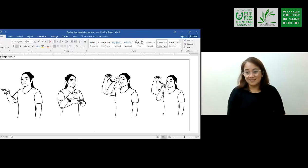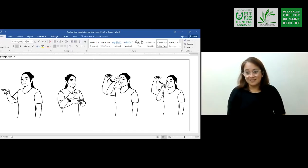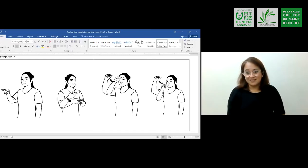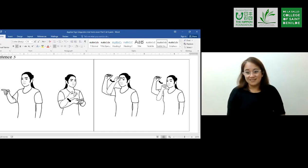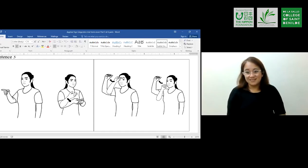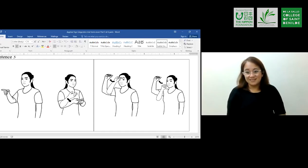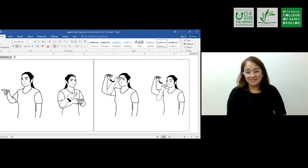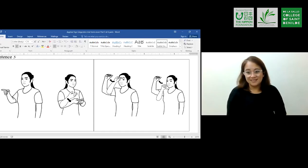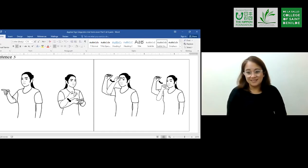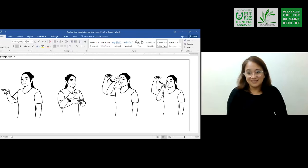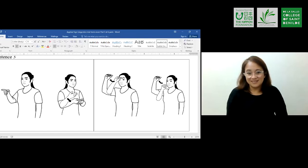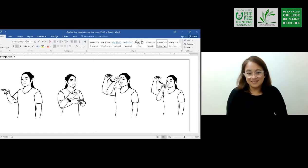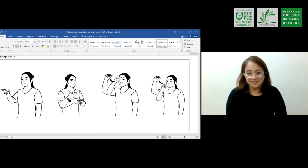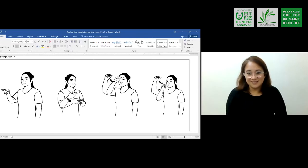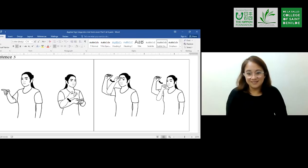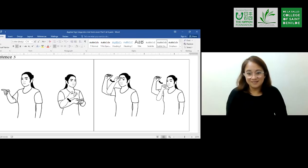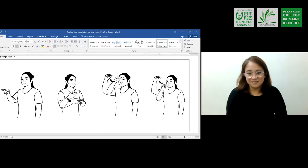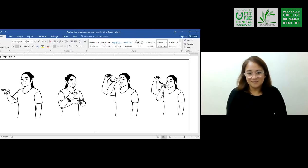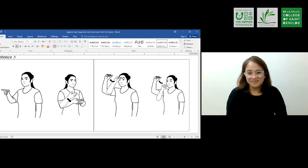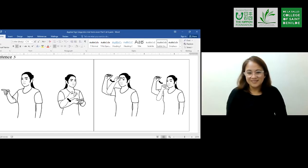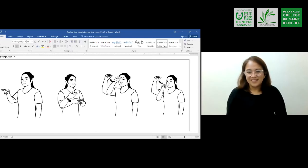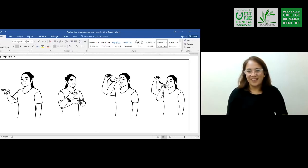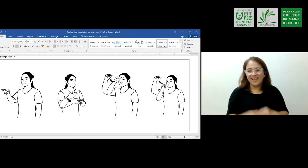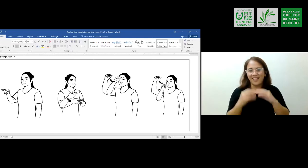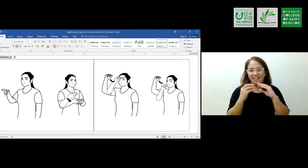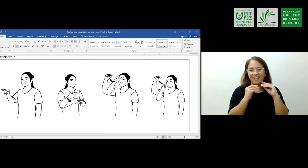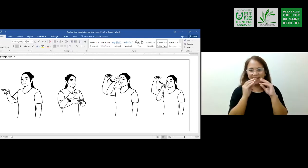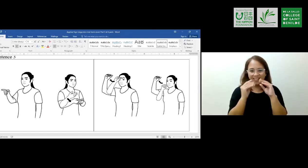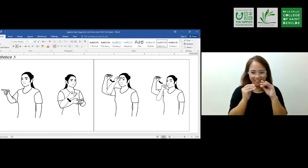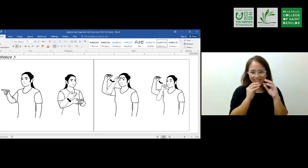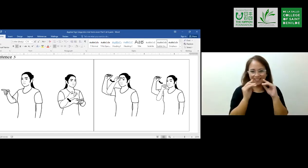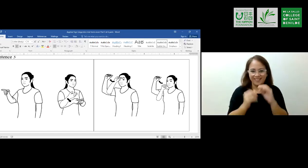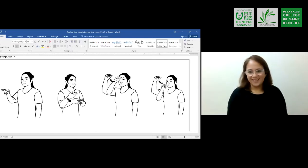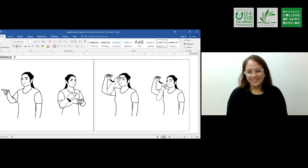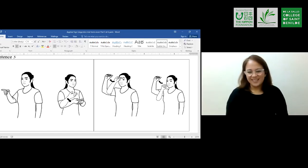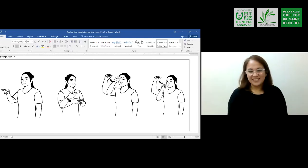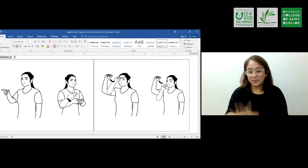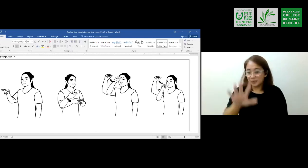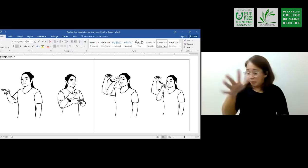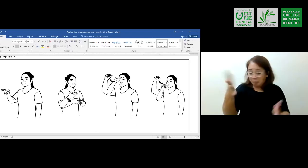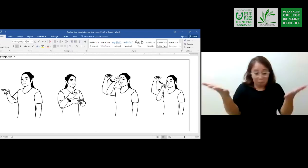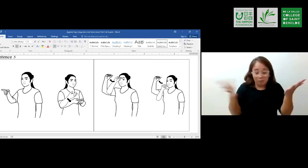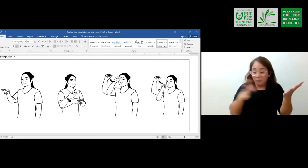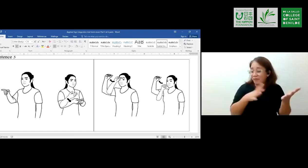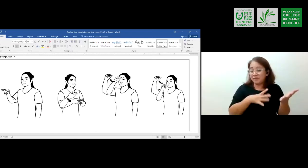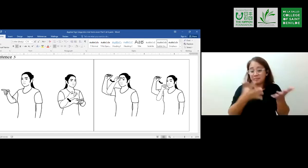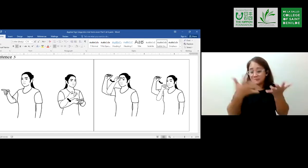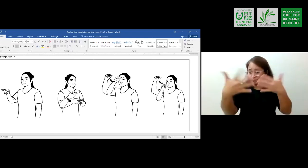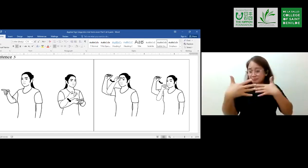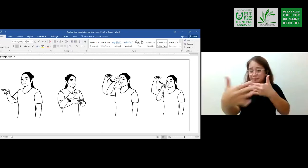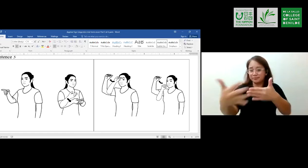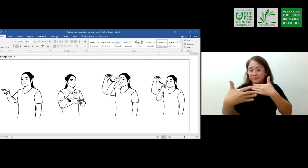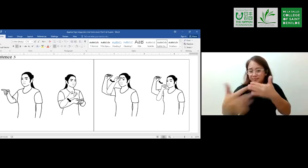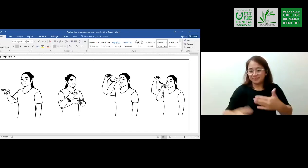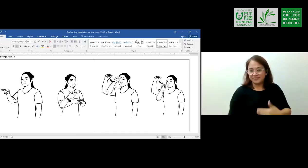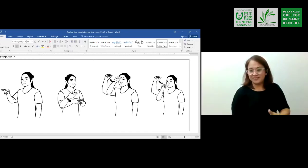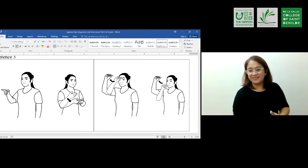Sorry, there's lots of chatter. Hold on. yes, yeah, that's fine. Go ahead. There's just a Let lot everybody of, talk. We don't need